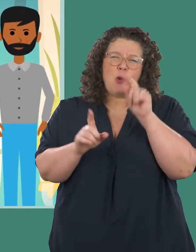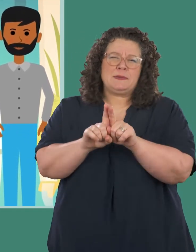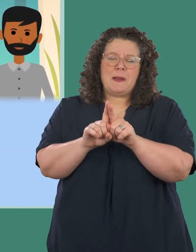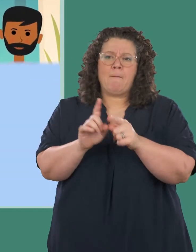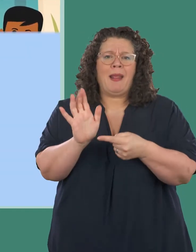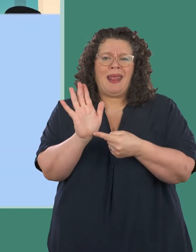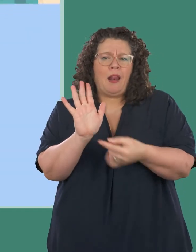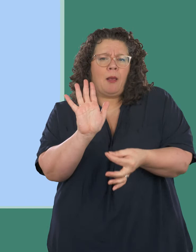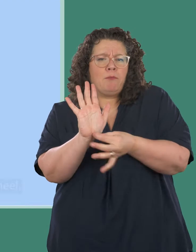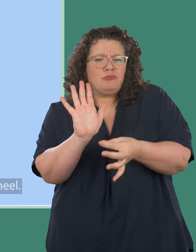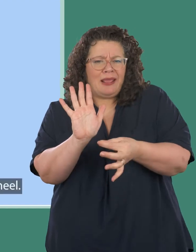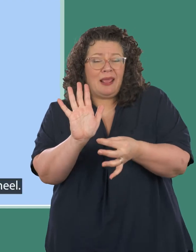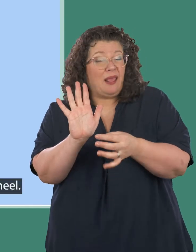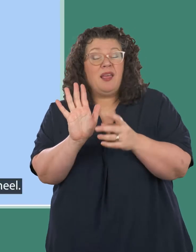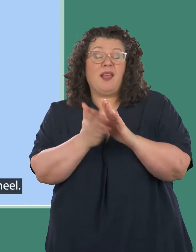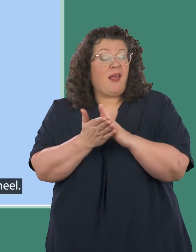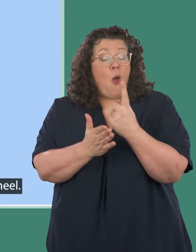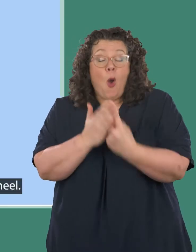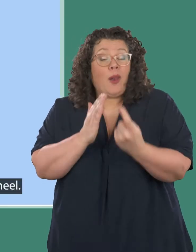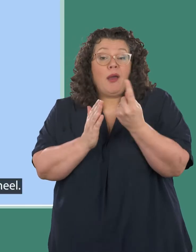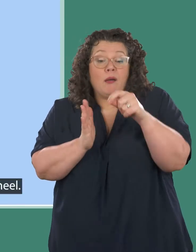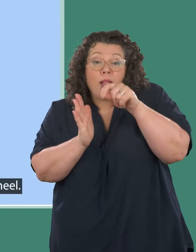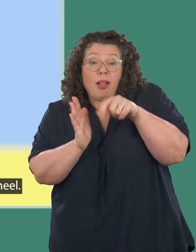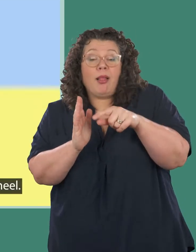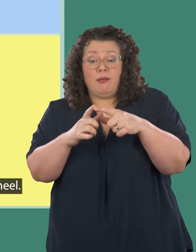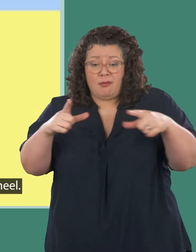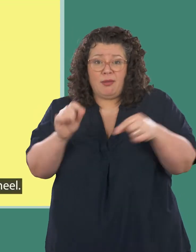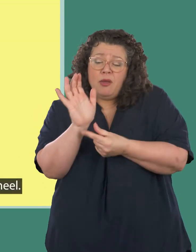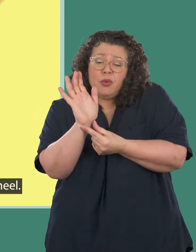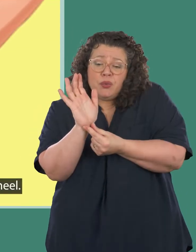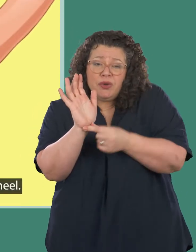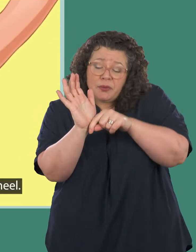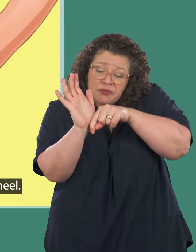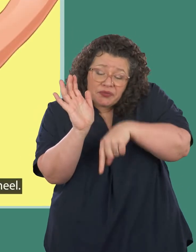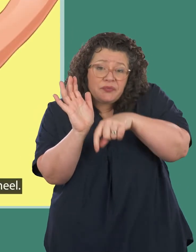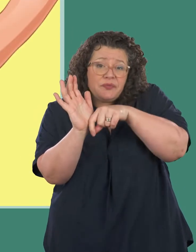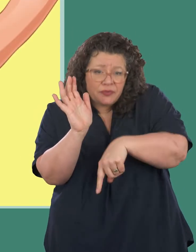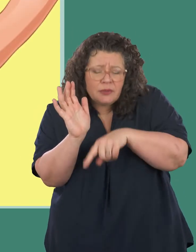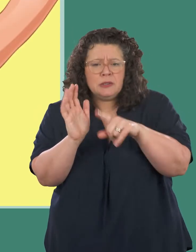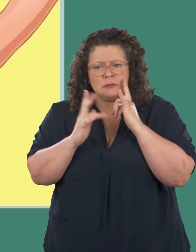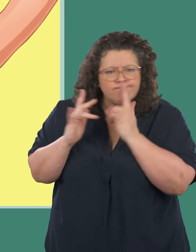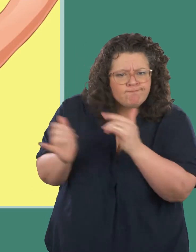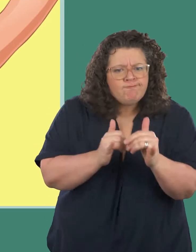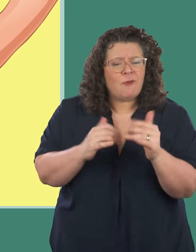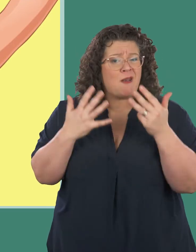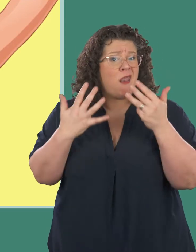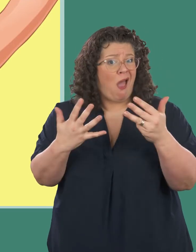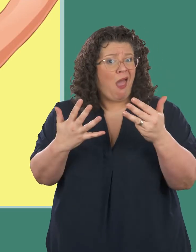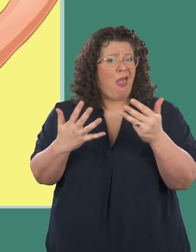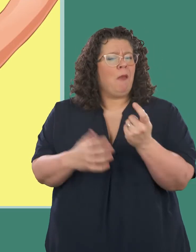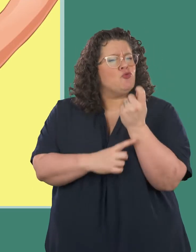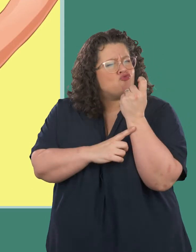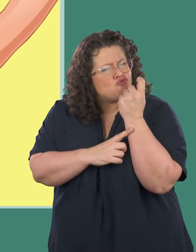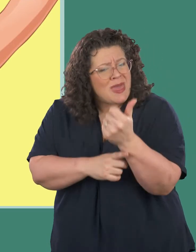test. It involves taking a few drops of blood from Dylan's heel. It screens for 9 rare